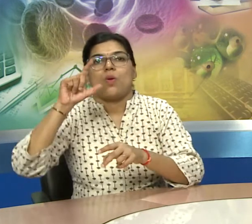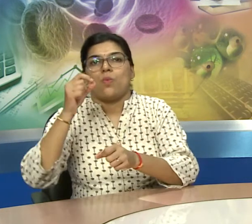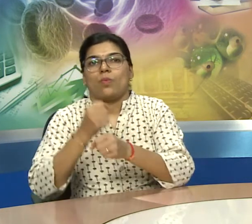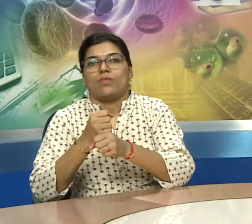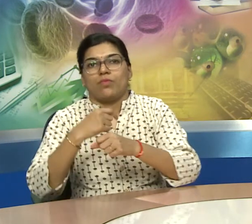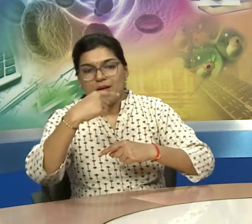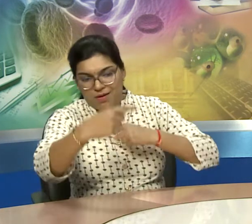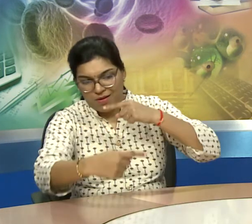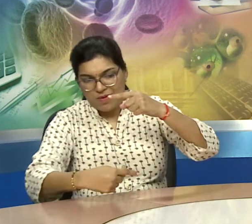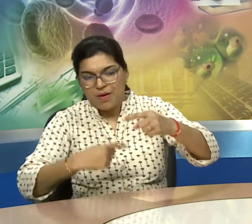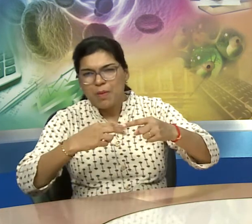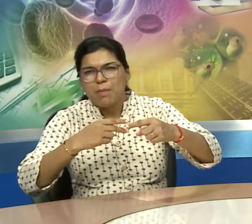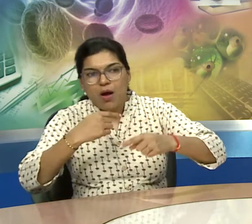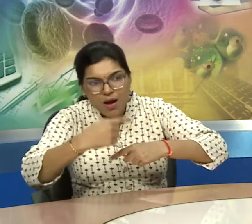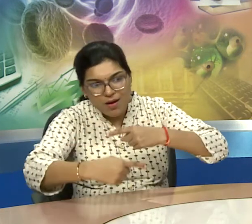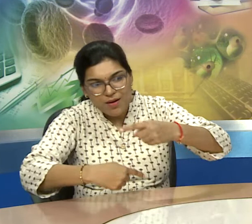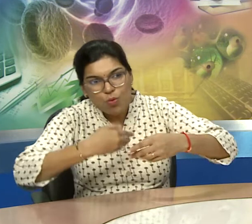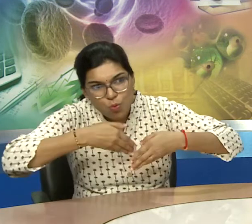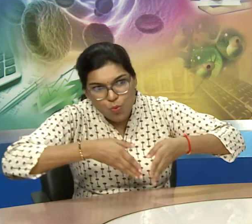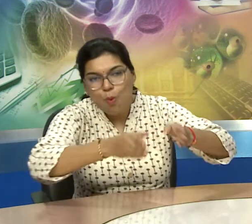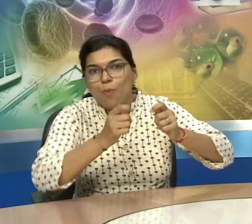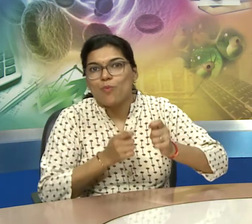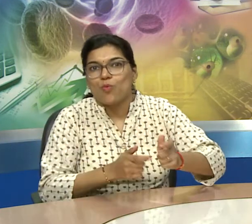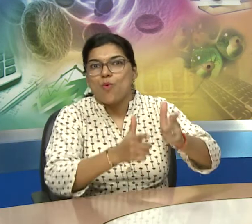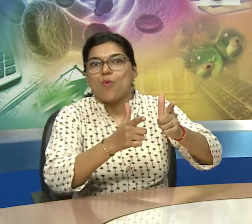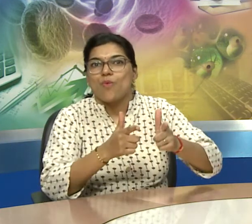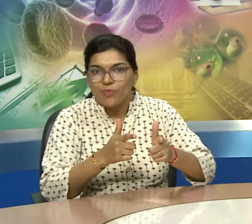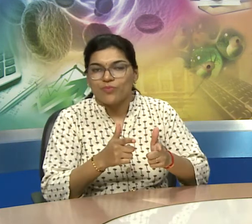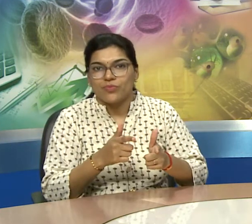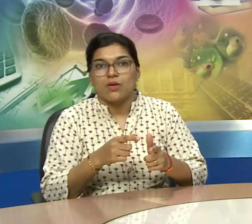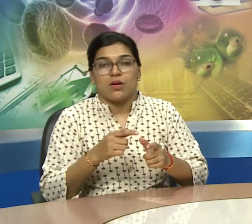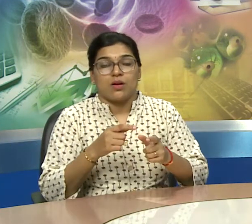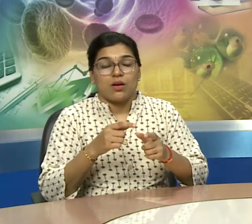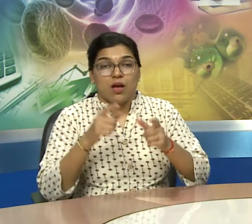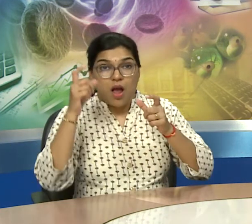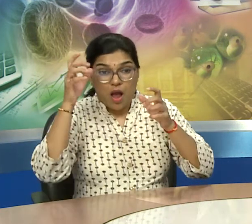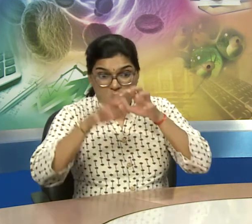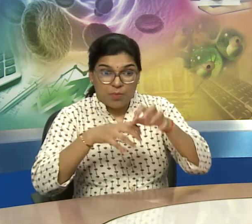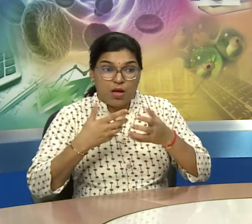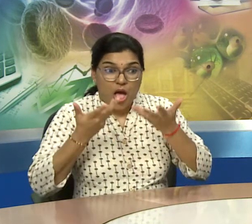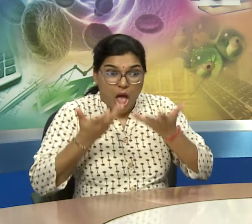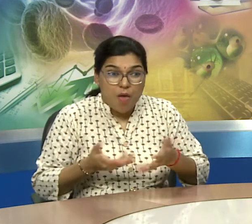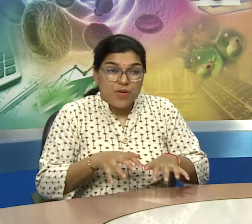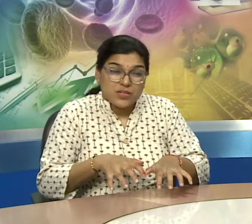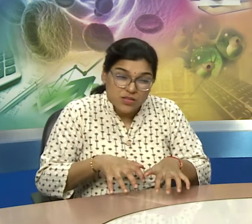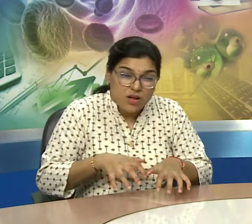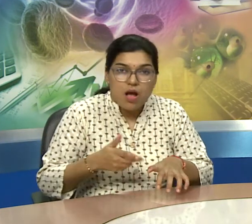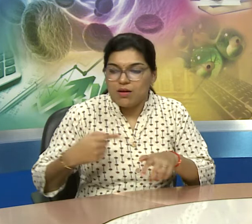first time. And these logs could roll objects on a plank of wood kept on